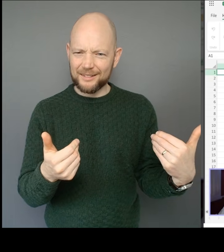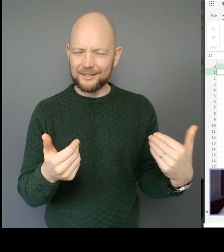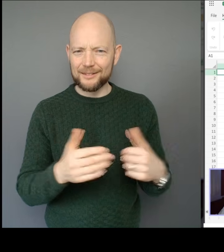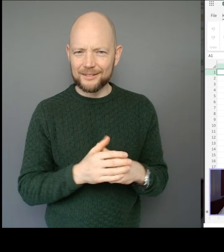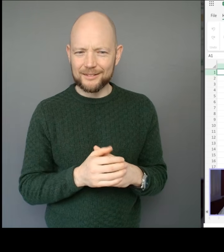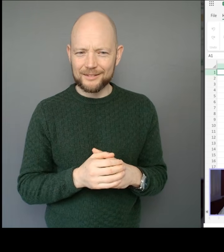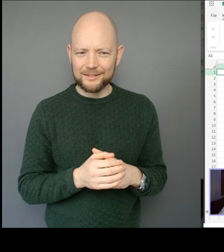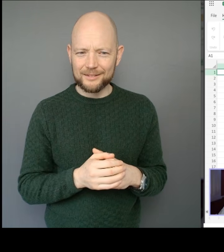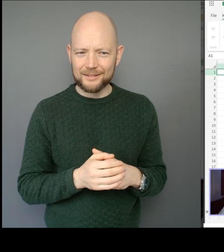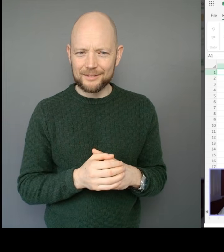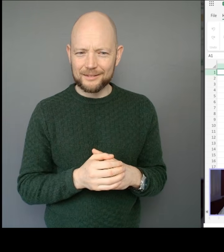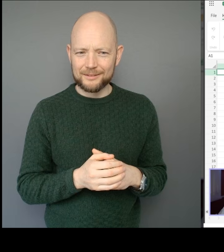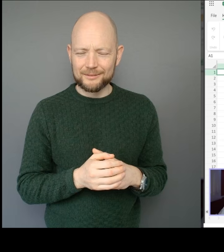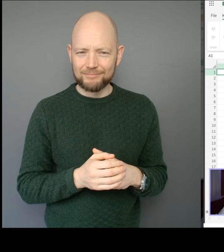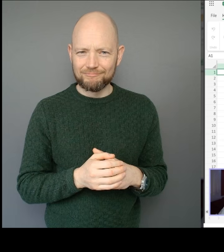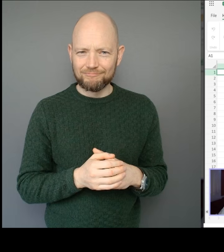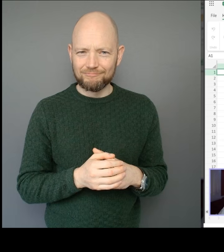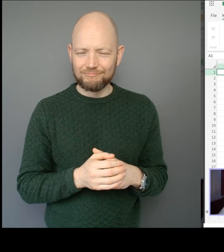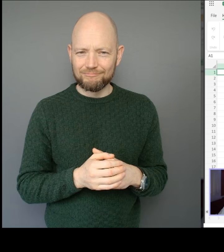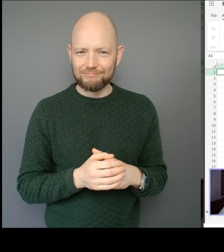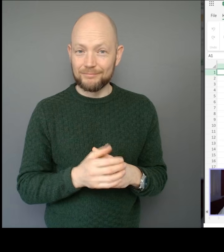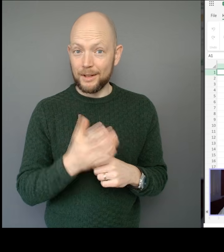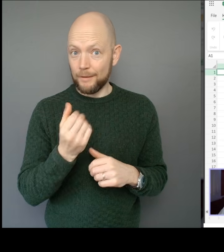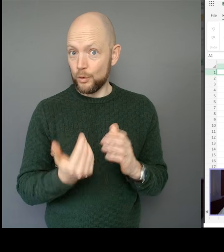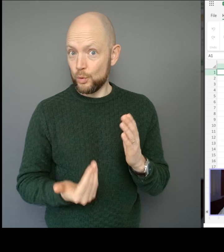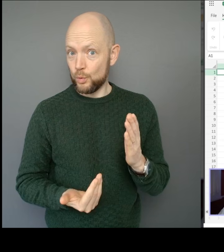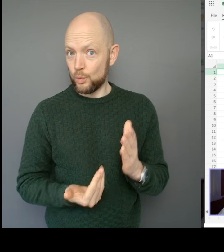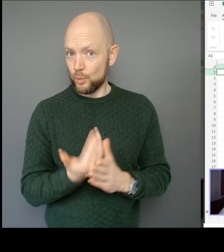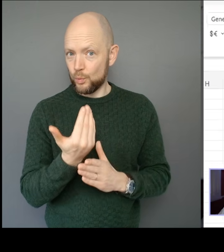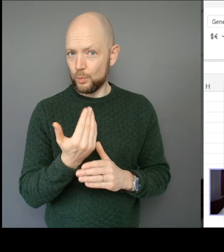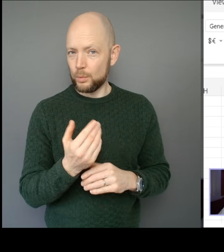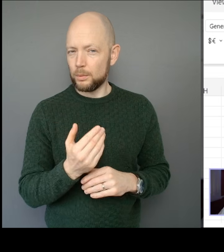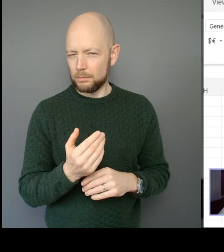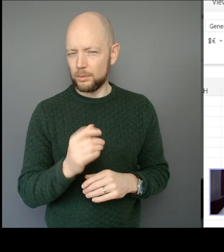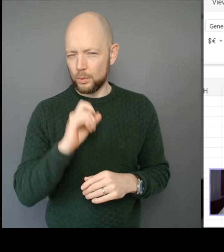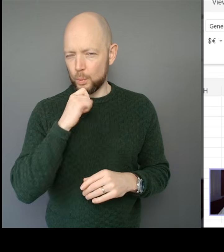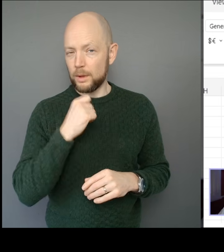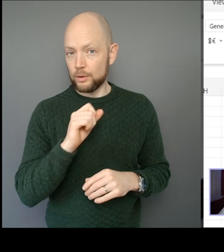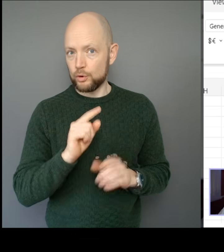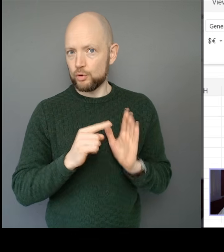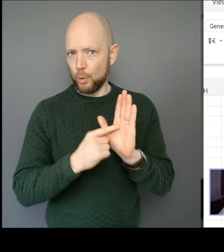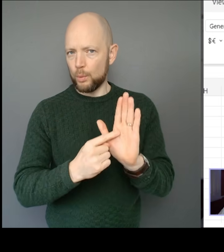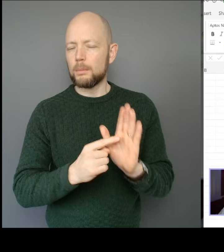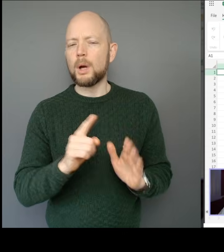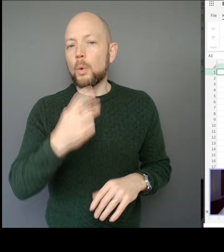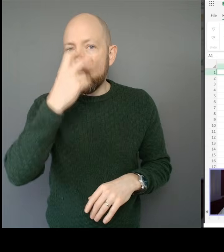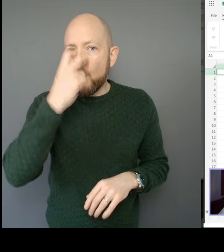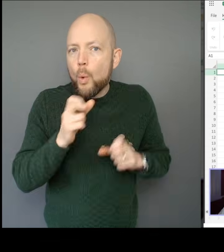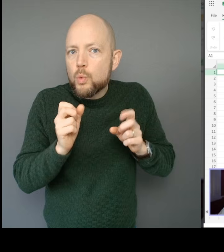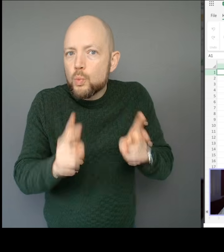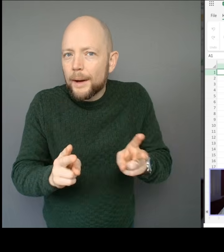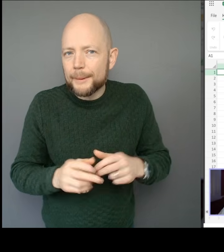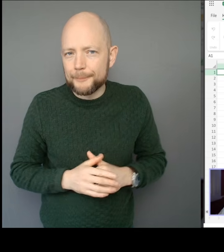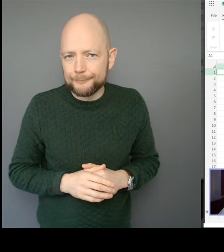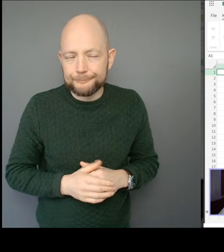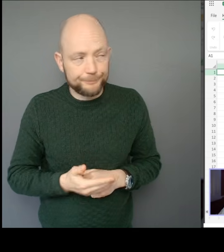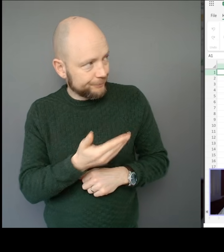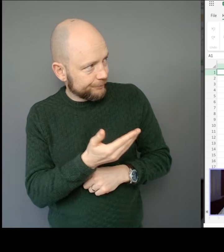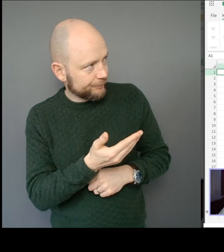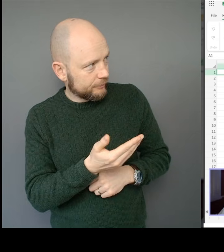of these frontier features, so there's a couple of steps involved. What you need to do is on the top here, you have to select add